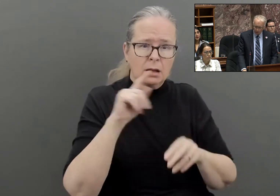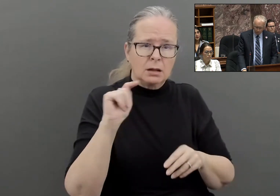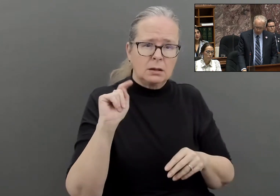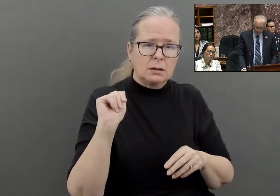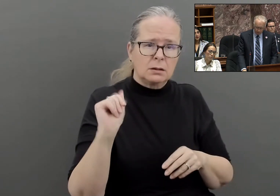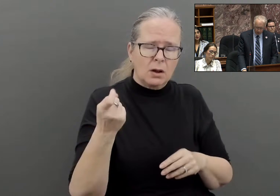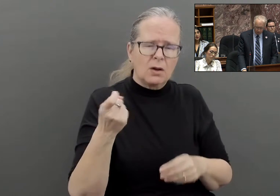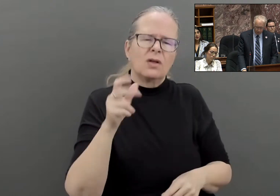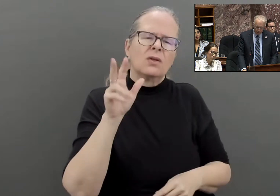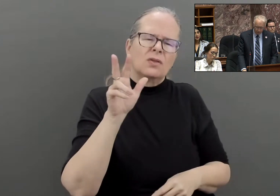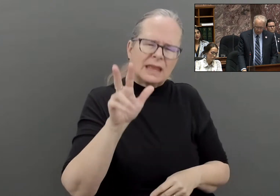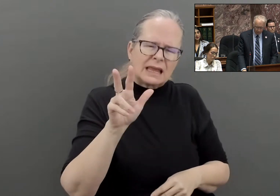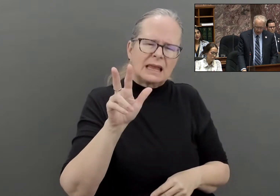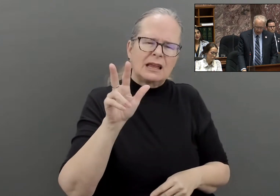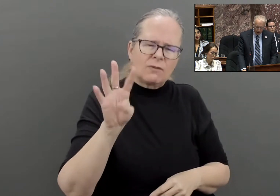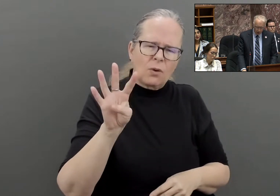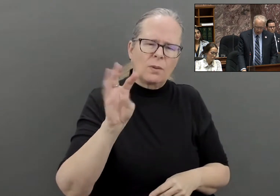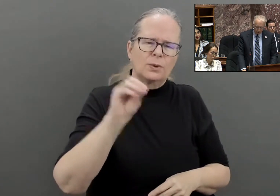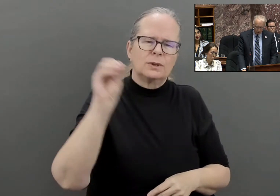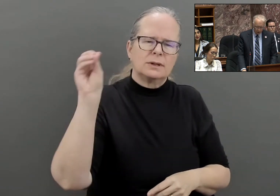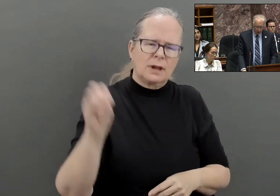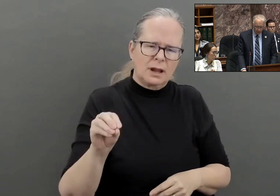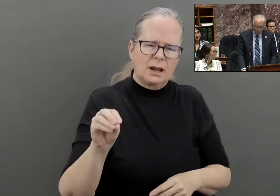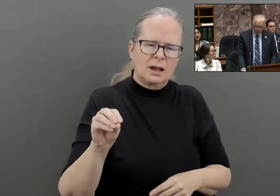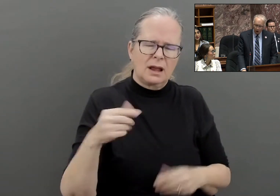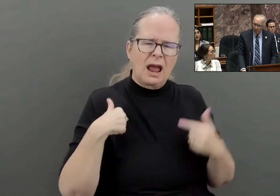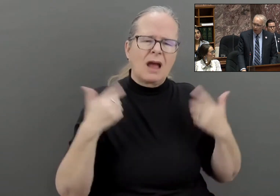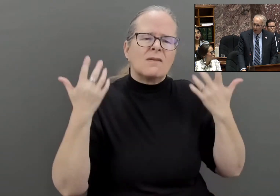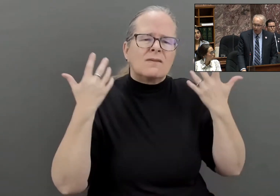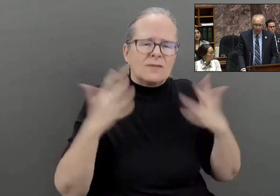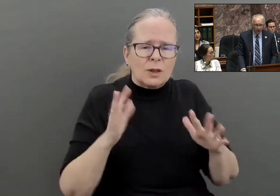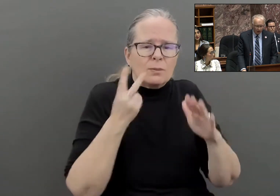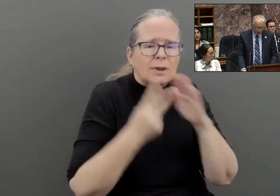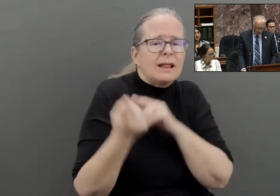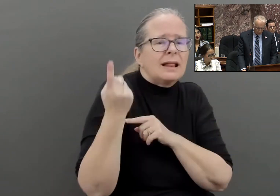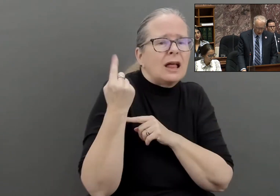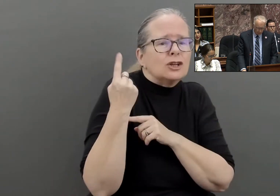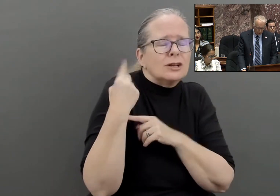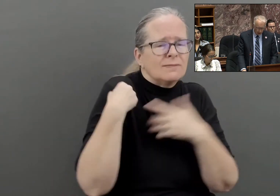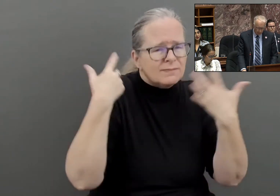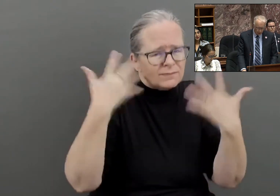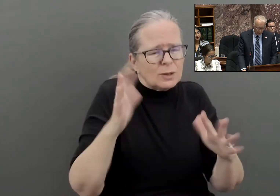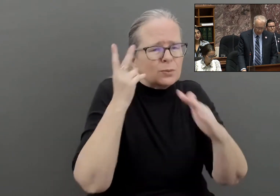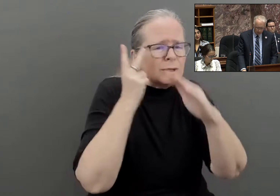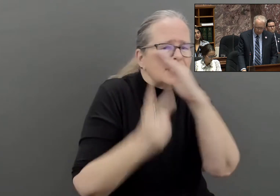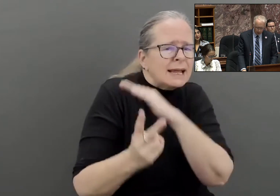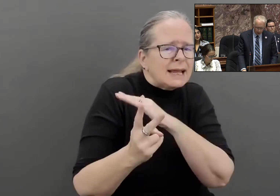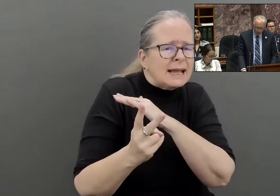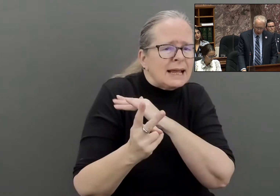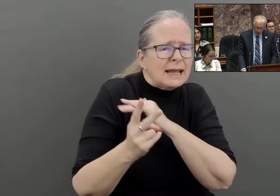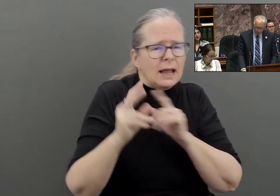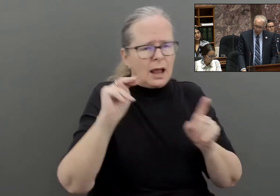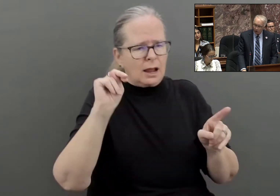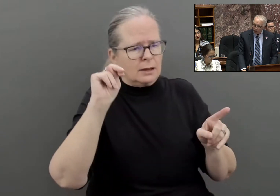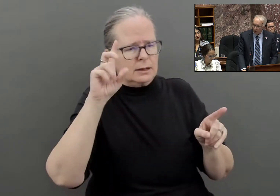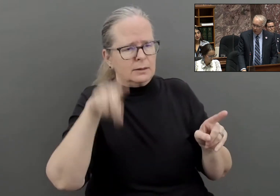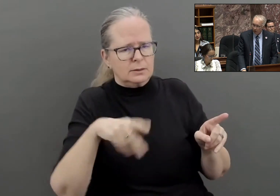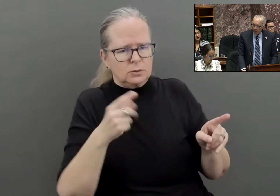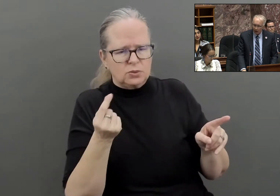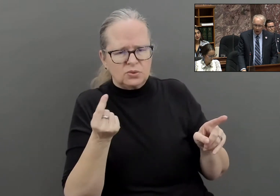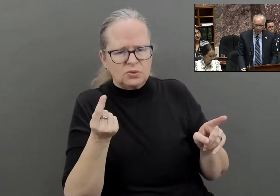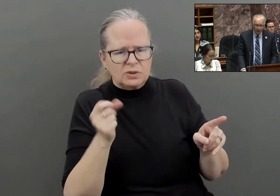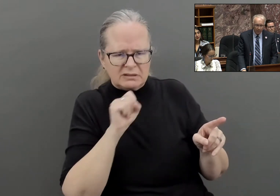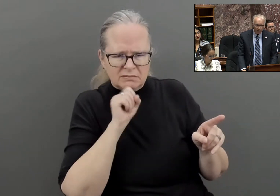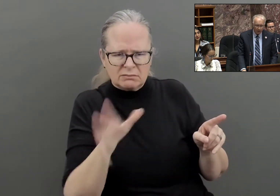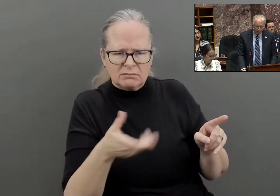Speaker, we put forward a serious proposal, hit U.S. coal shipments with a carbon tax until a softwood lumber agreement is reached. A real tool